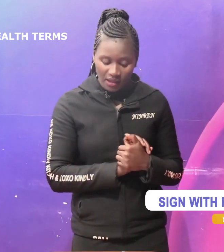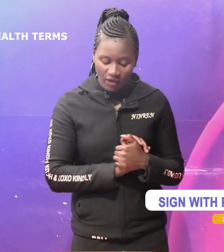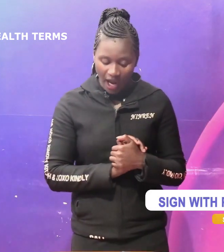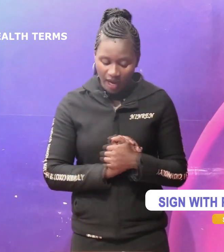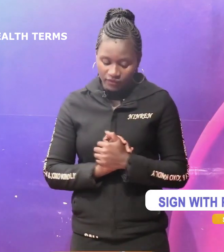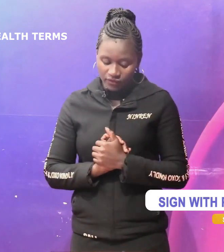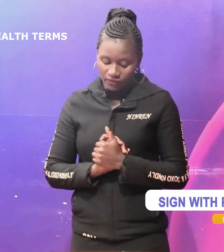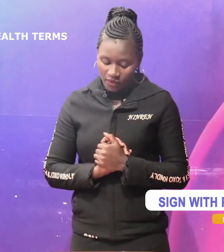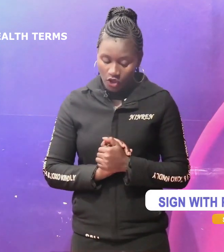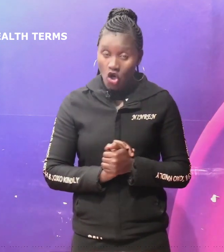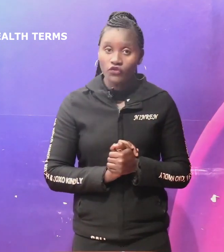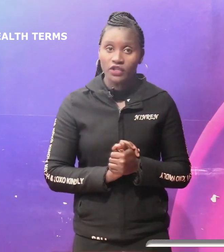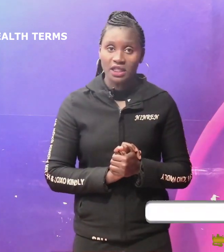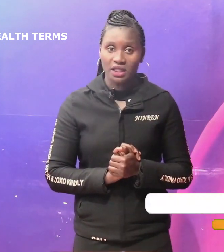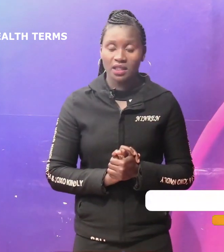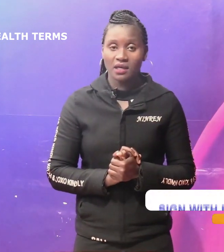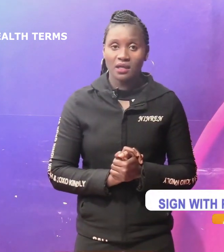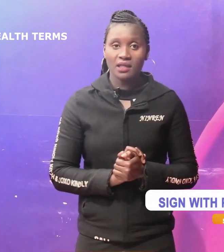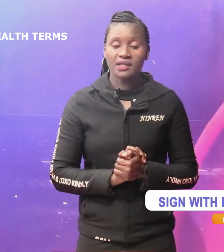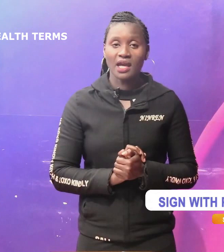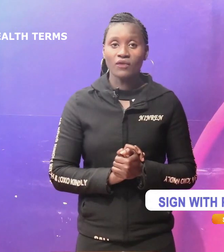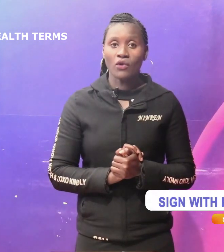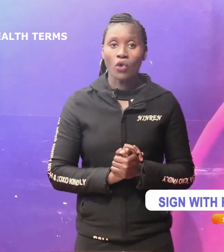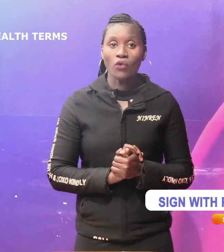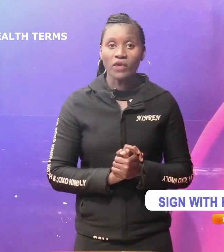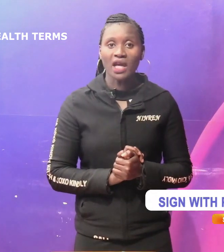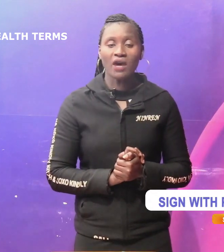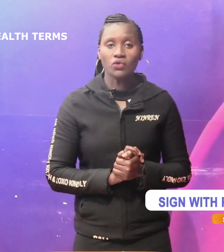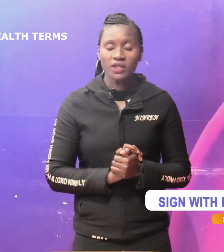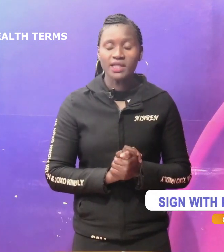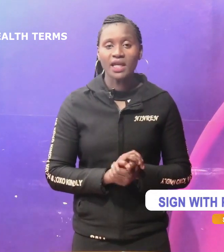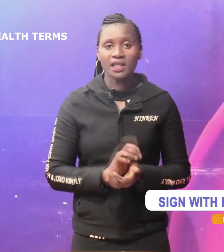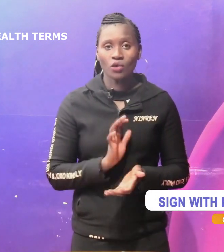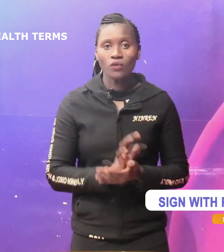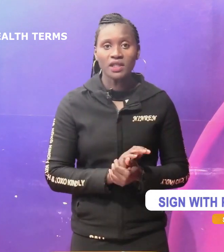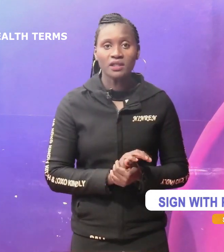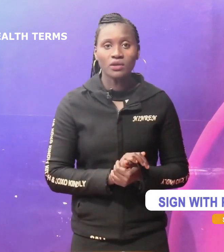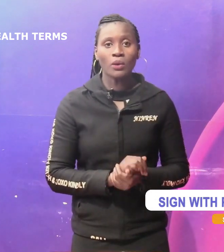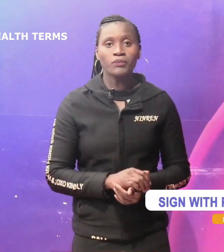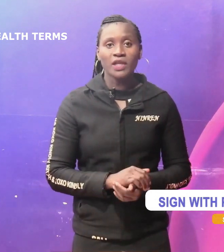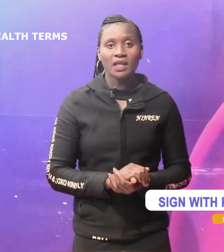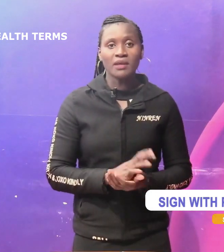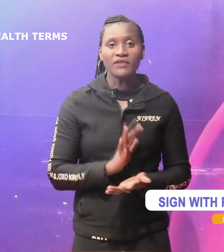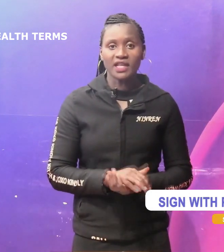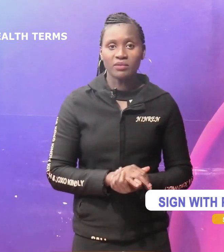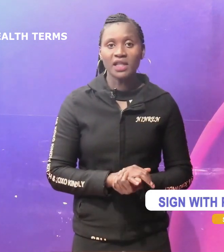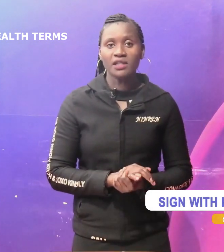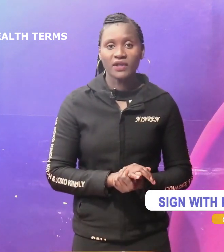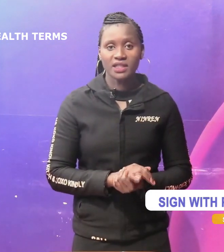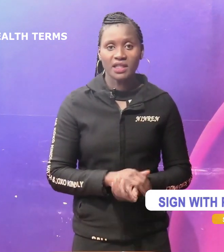have COVID. The sign for COVID. How do we sign it? COVID. So let me finger spell it first and then I give it a